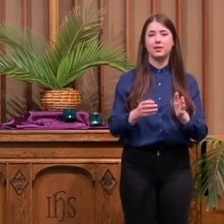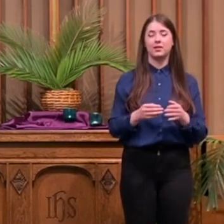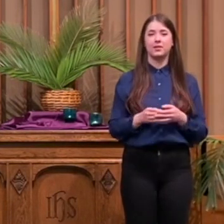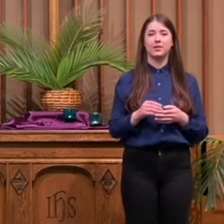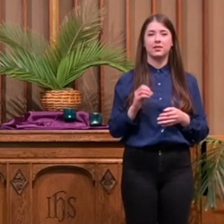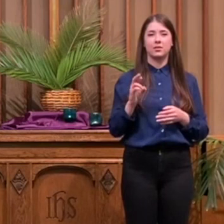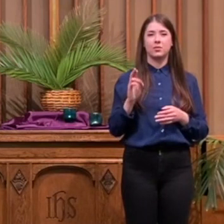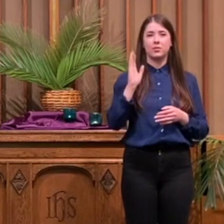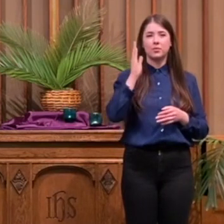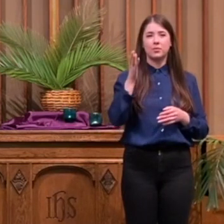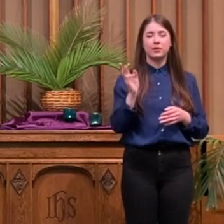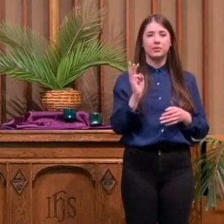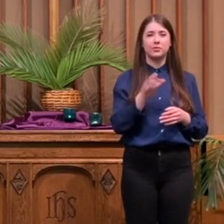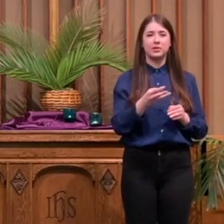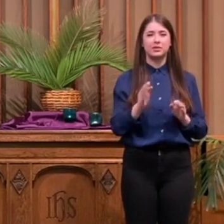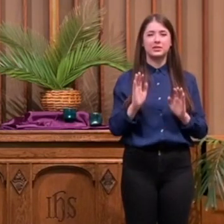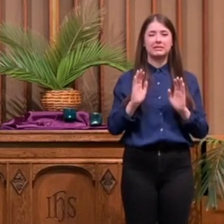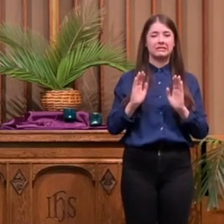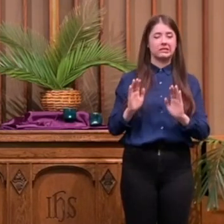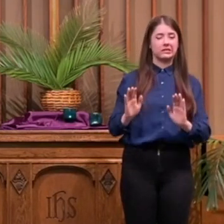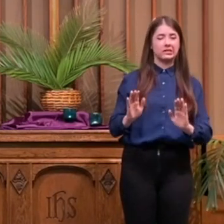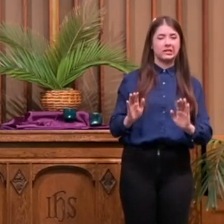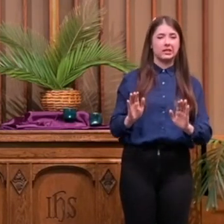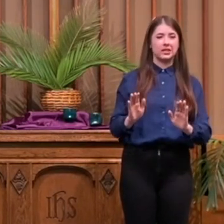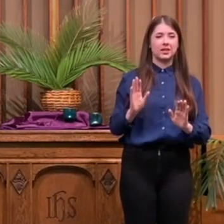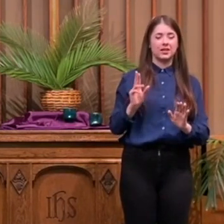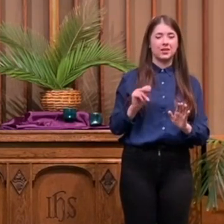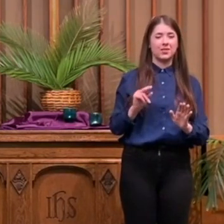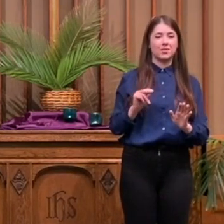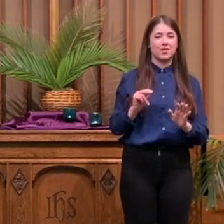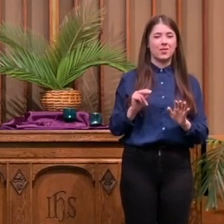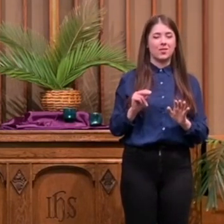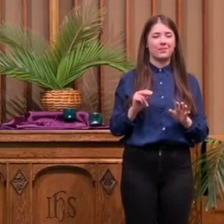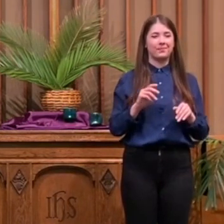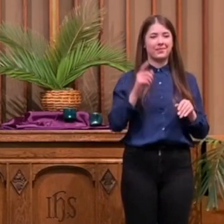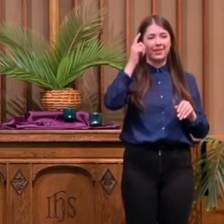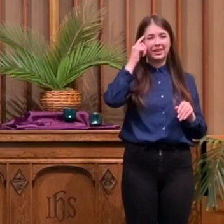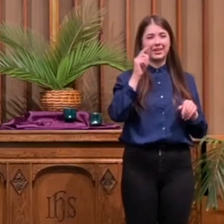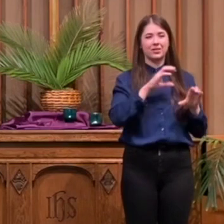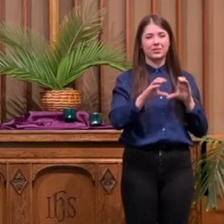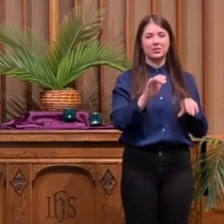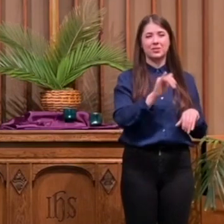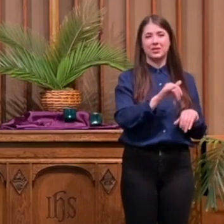Or will we hedge our bets on what is known, normal?